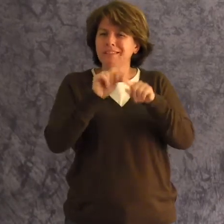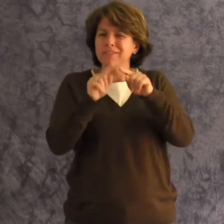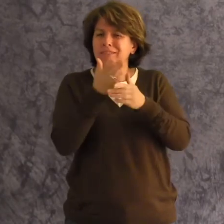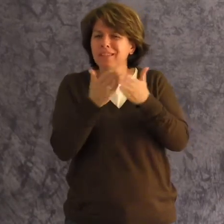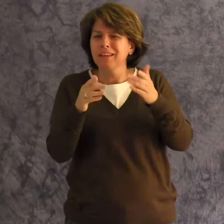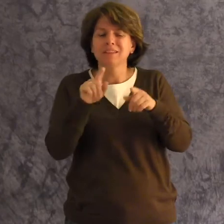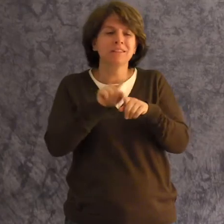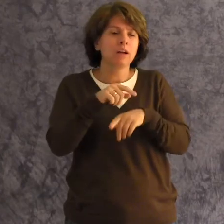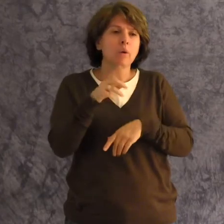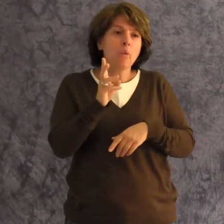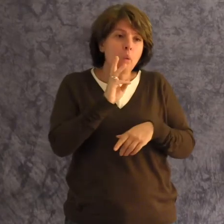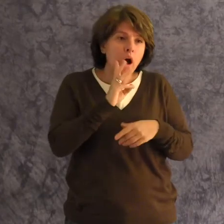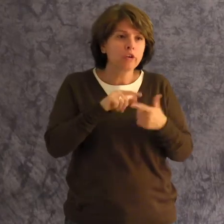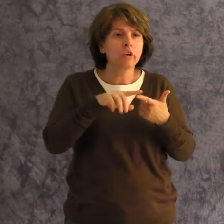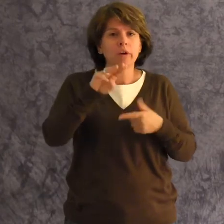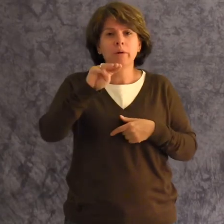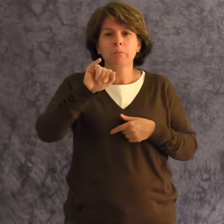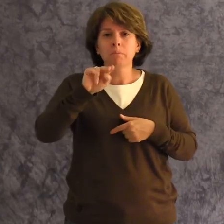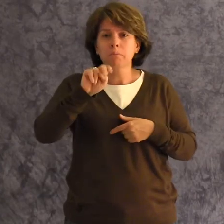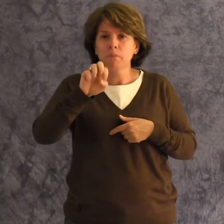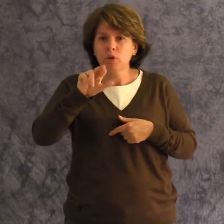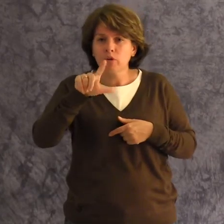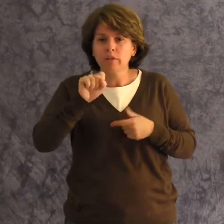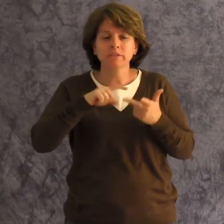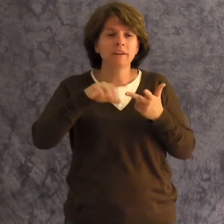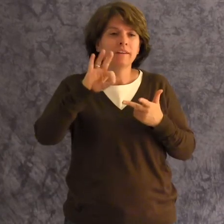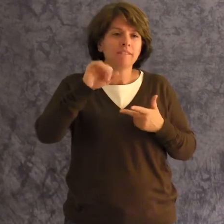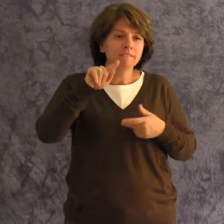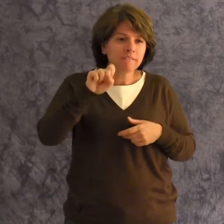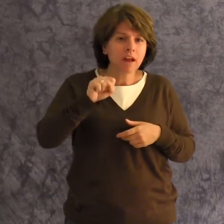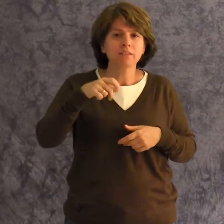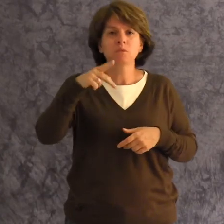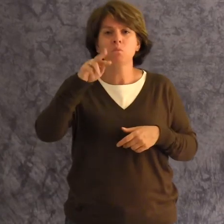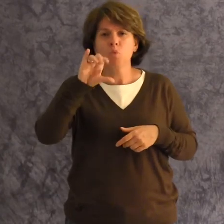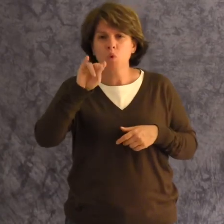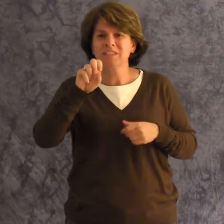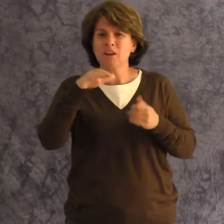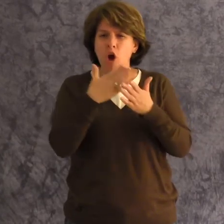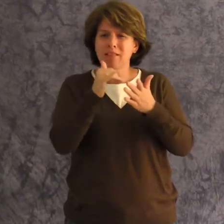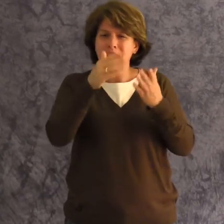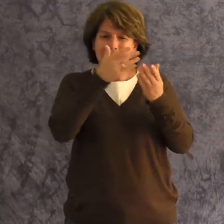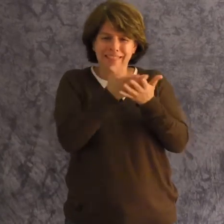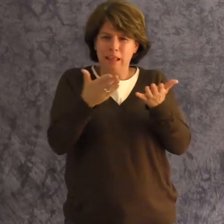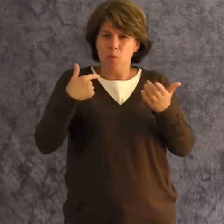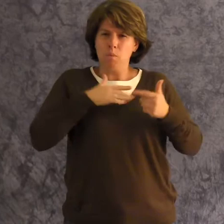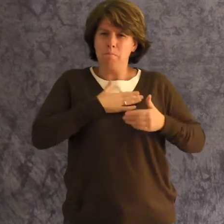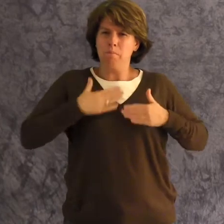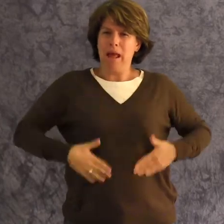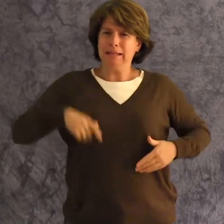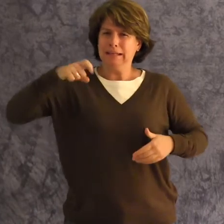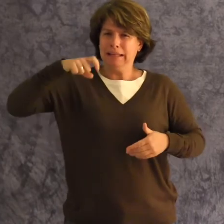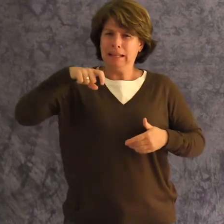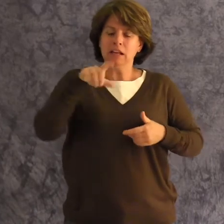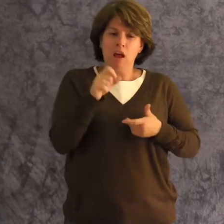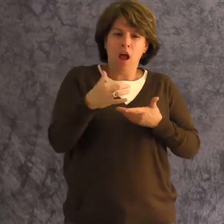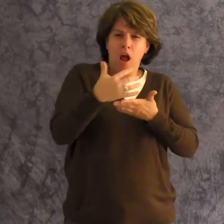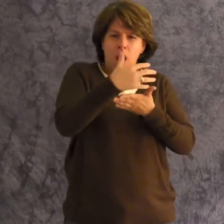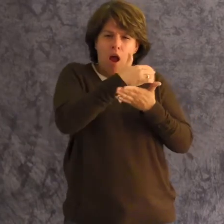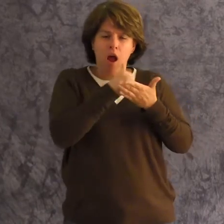and water and a few other things from the alimentary canal or from this tube actually across a few layers of tissues